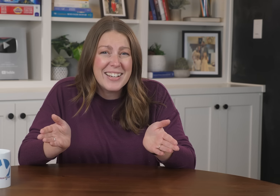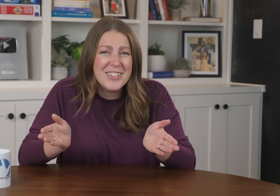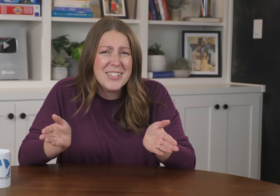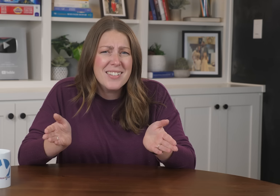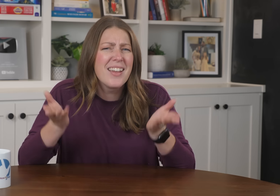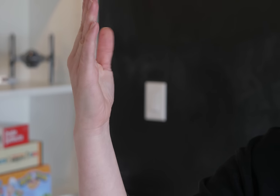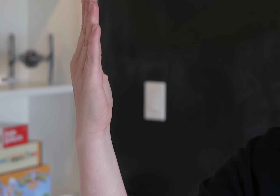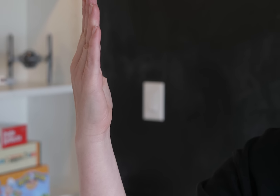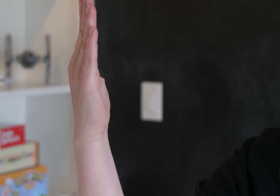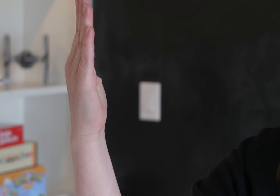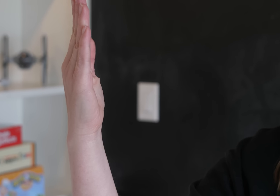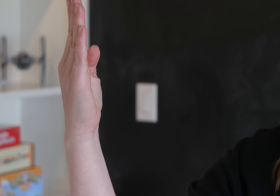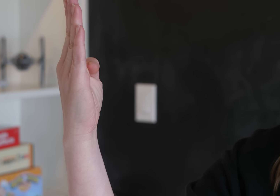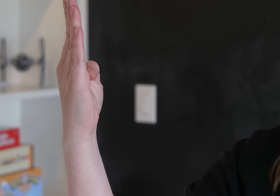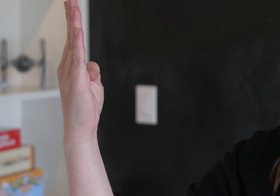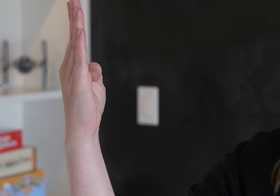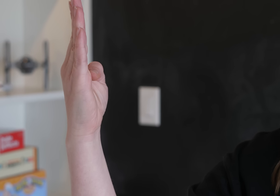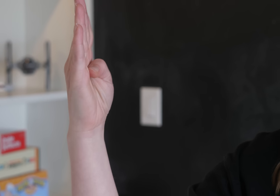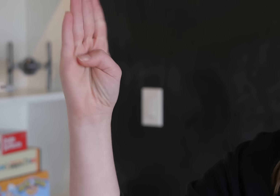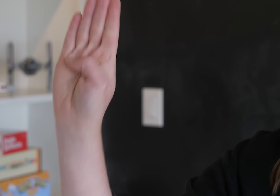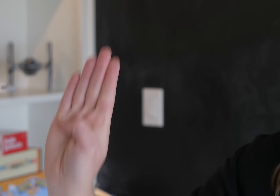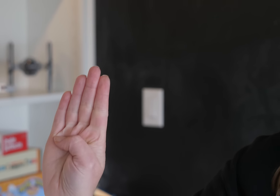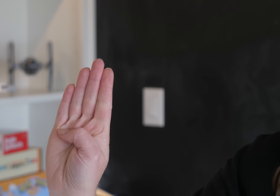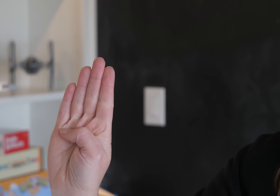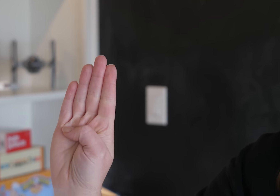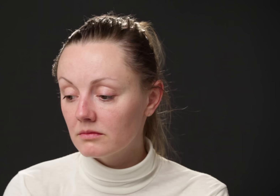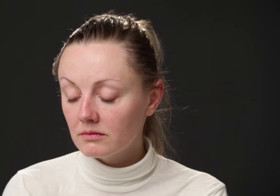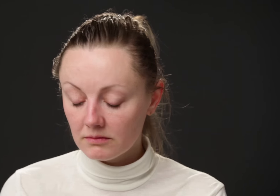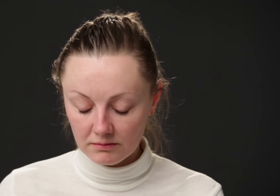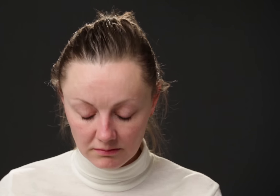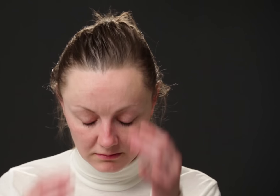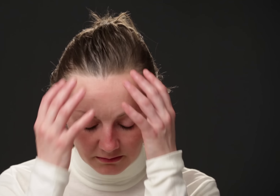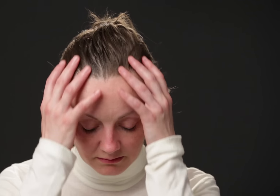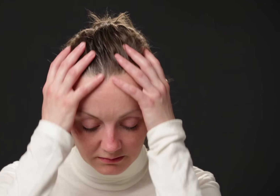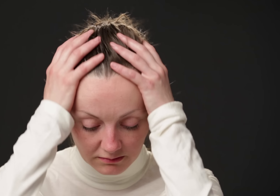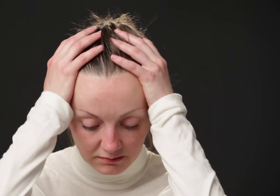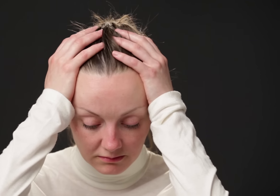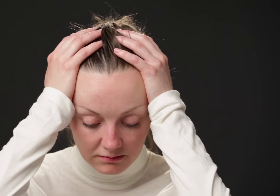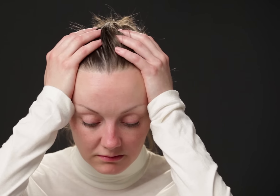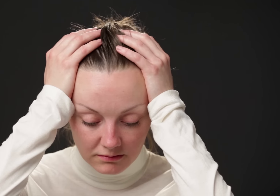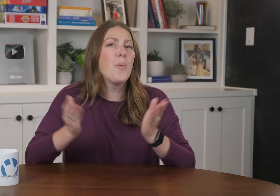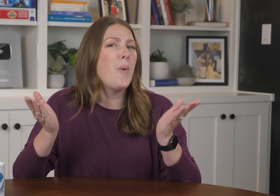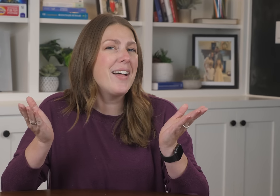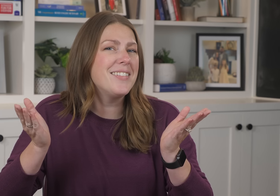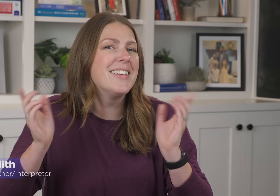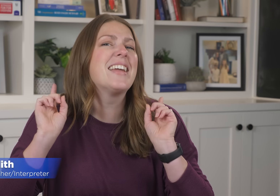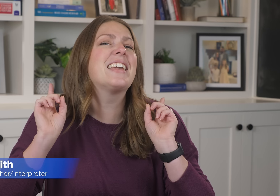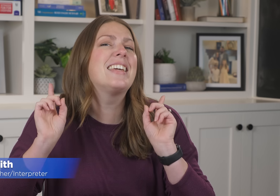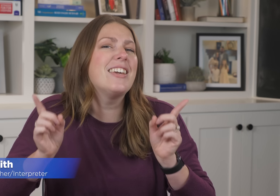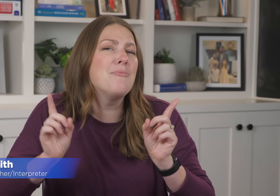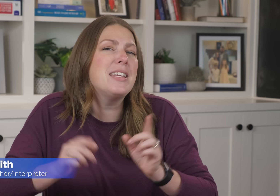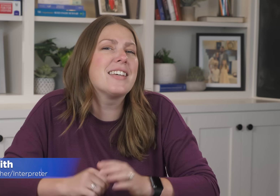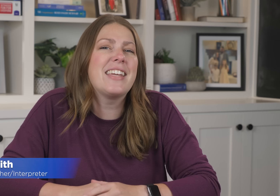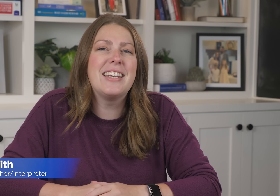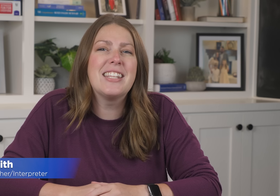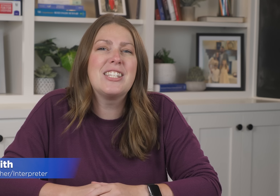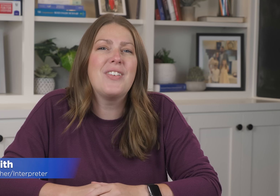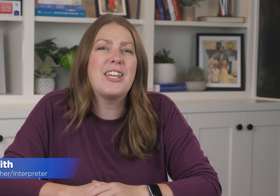signers! Have you tried to learn the ASL alphabet and felt like it's taking too long? Well, give me till the end of this video